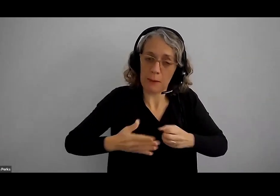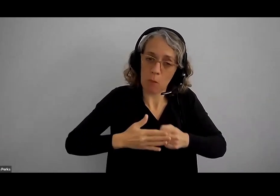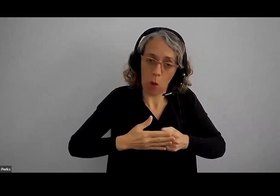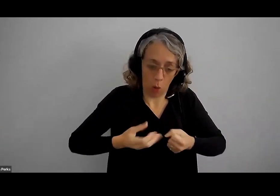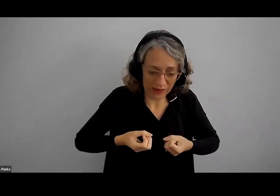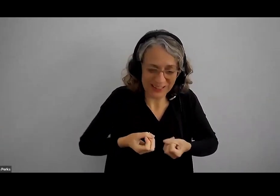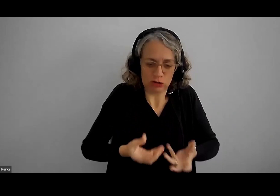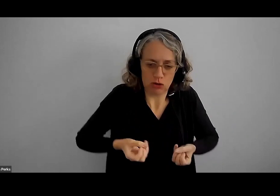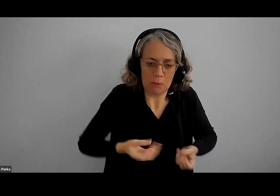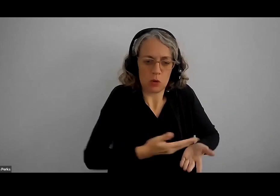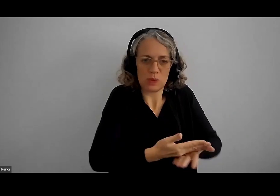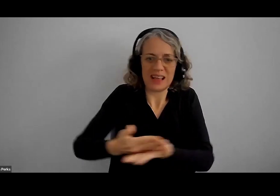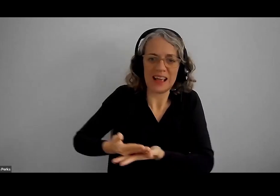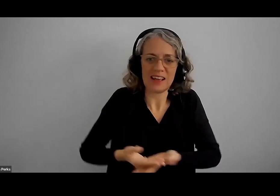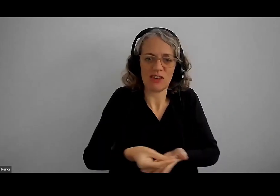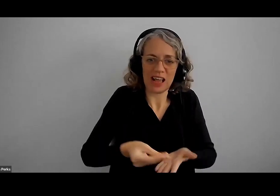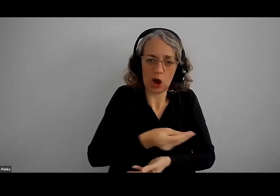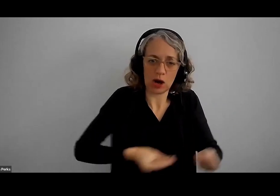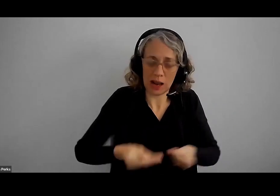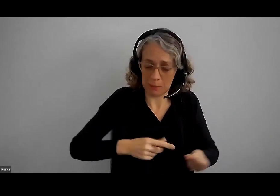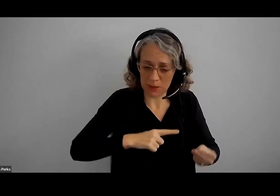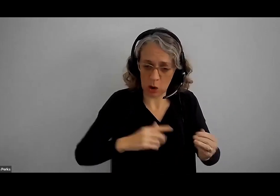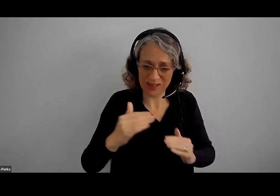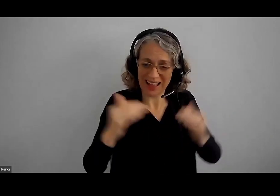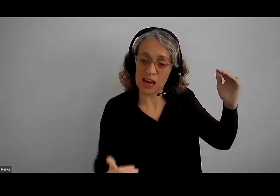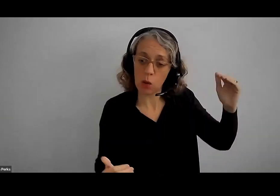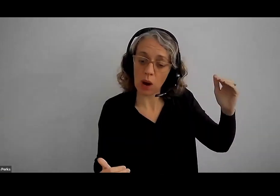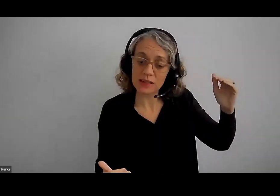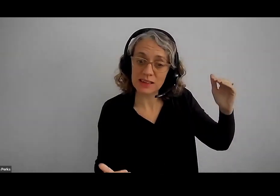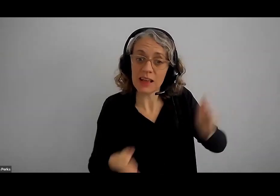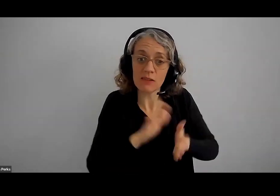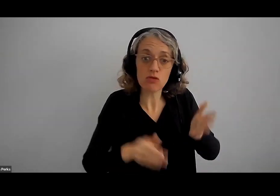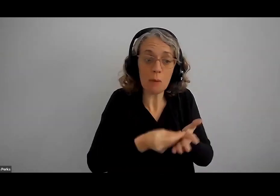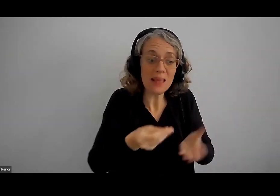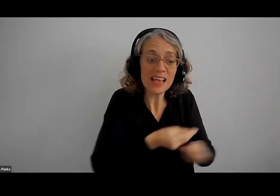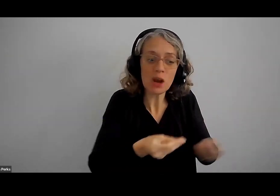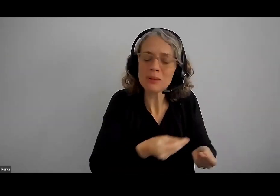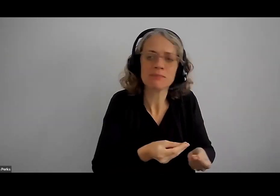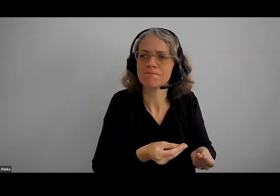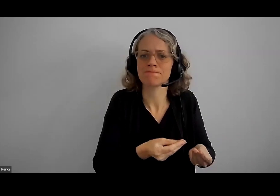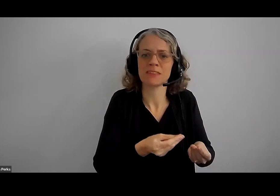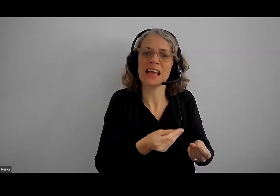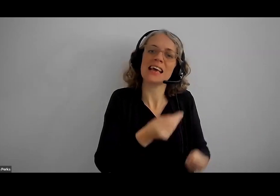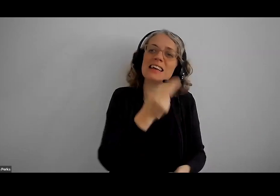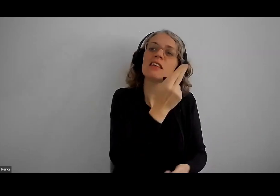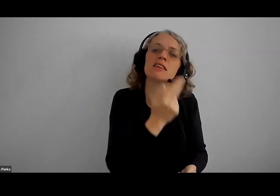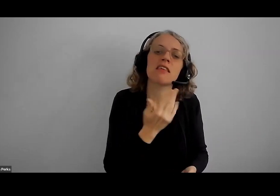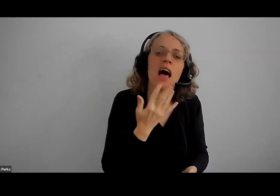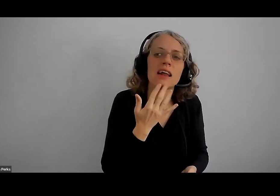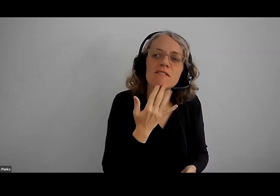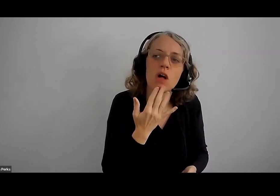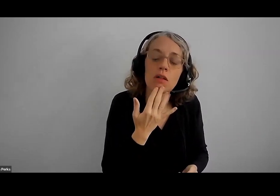economies, because inequality is not a law of economics. It's a design choice, a design fault, and we can overcome